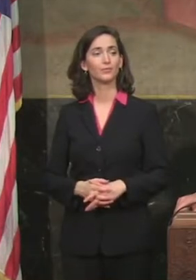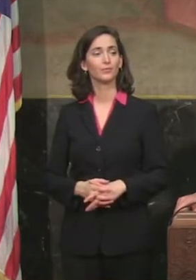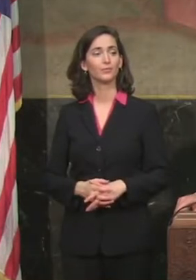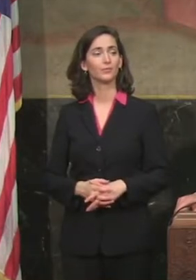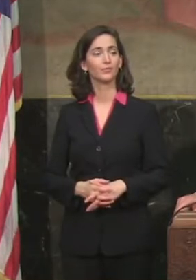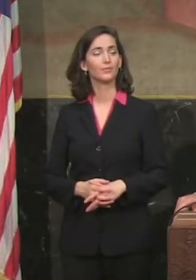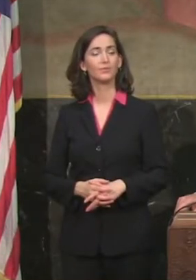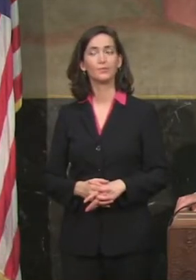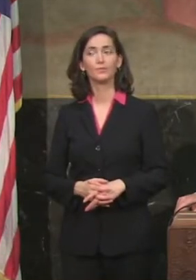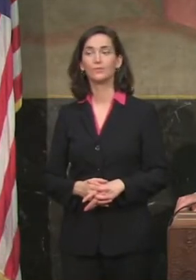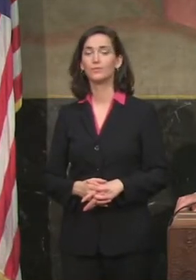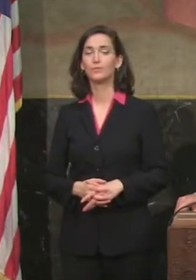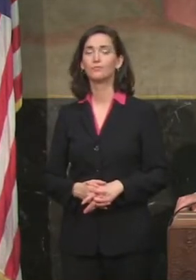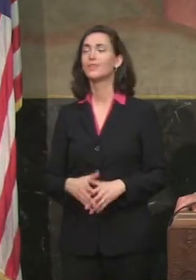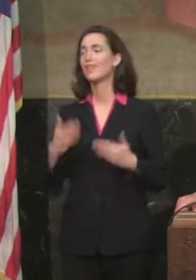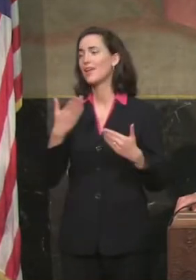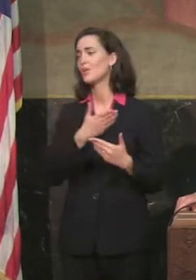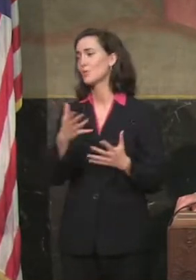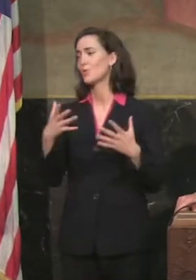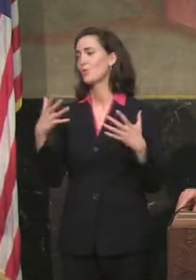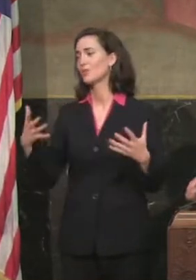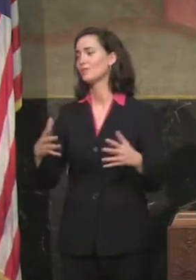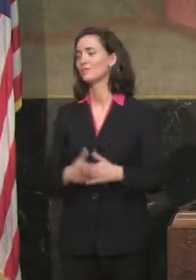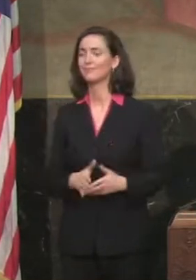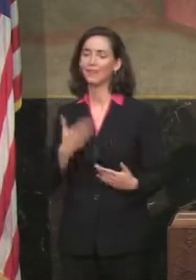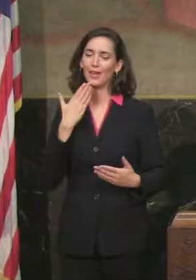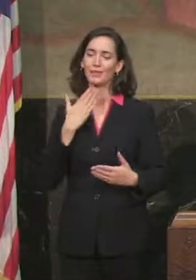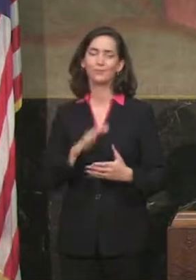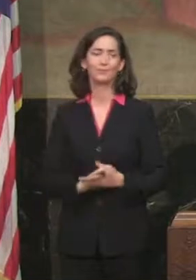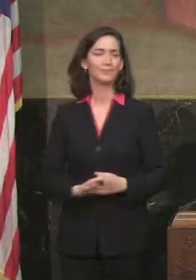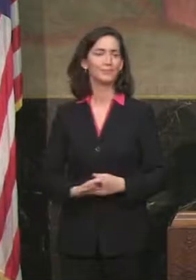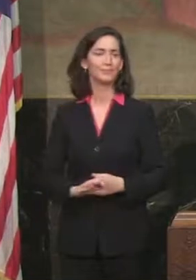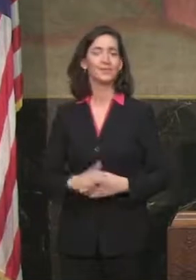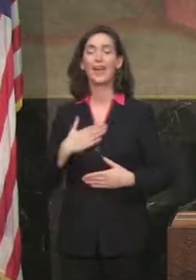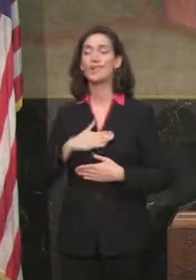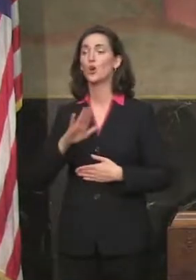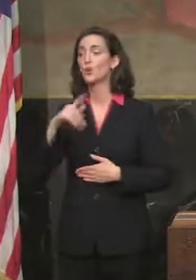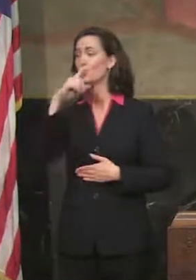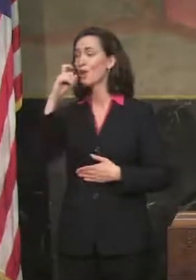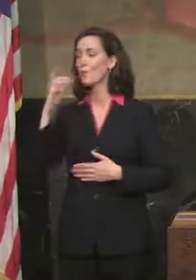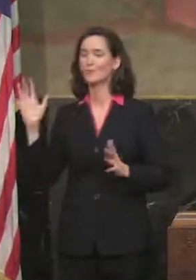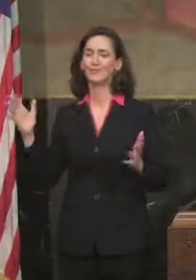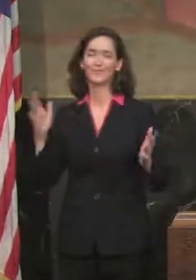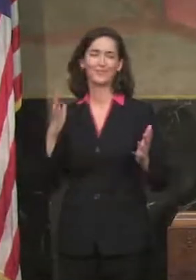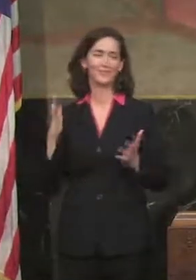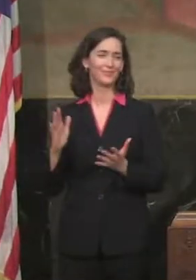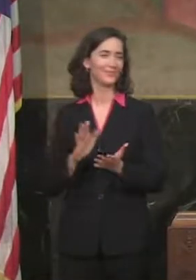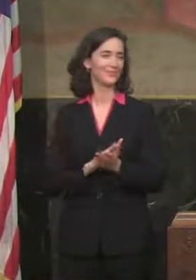Thank y'all very much. Appreciate you. Enjoy your summer.